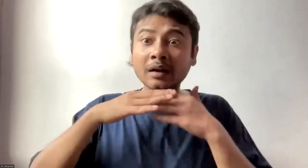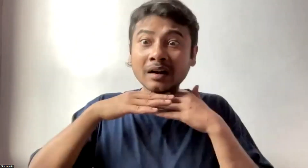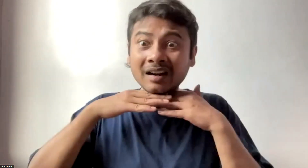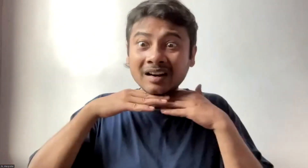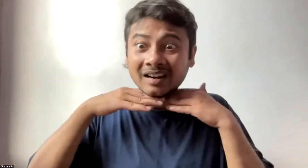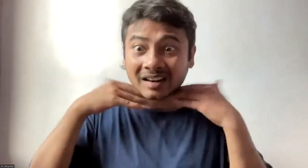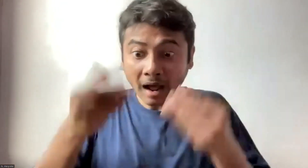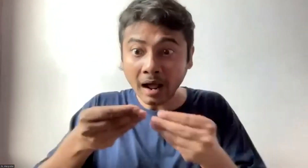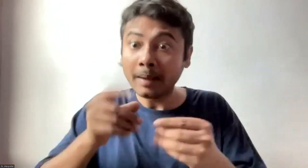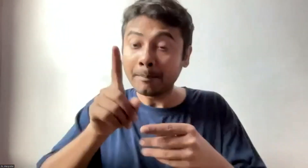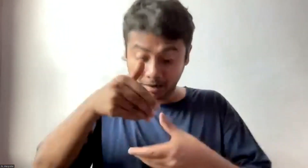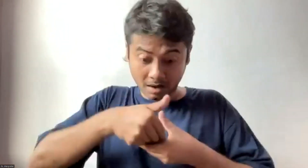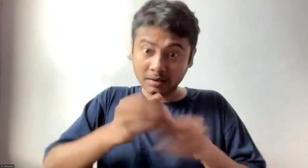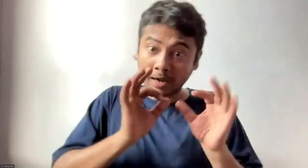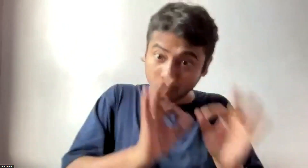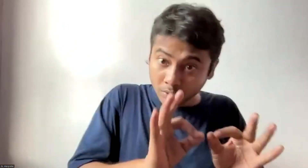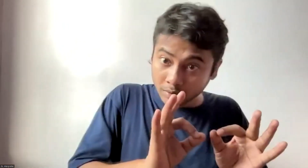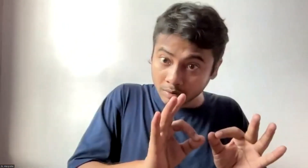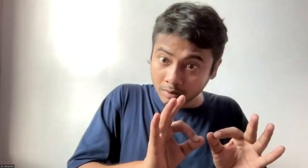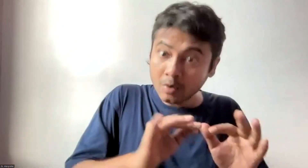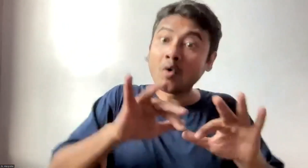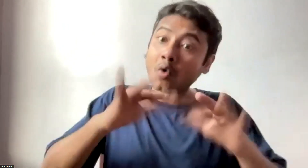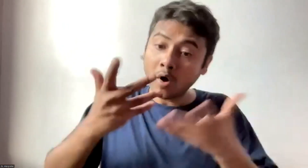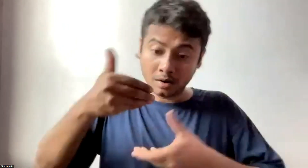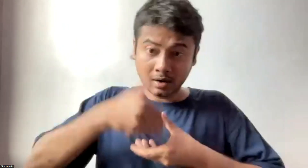happens to a person when he dies in the mode of ignorance?